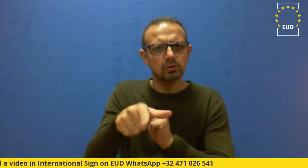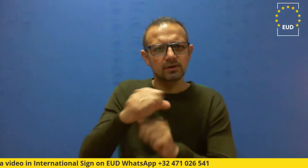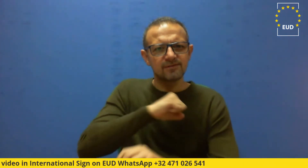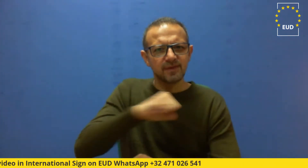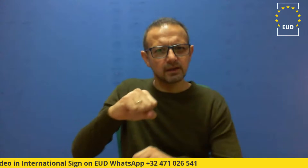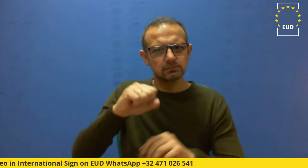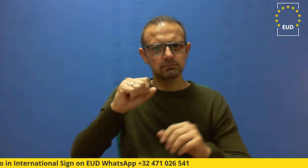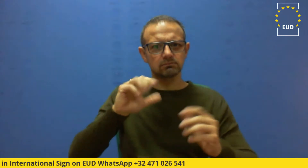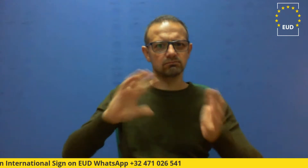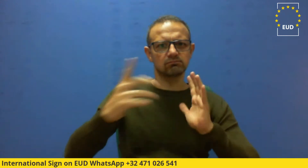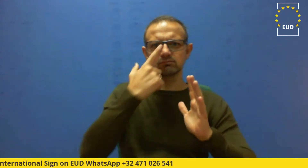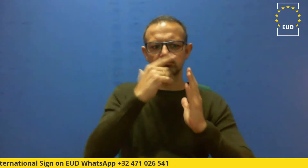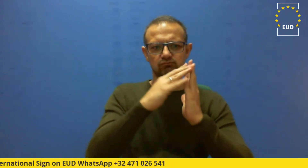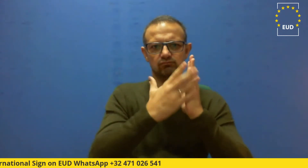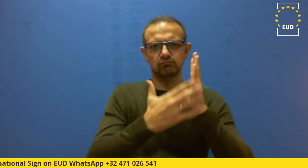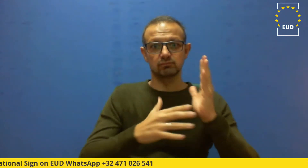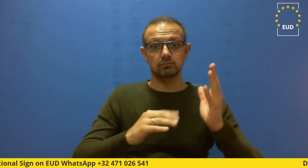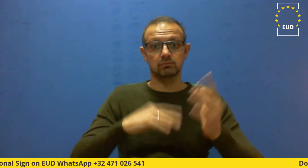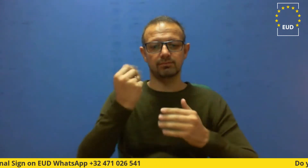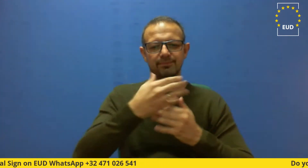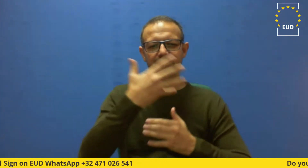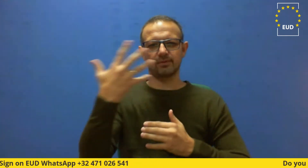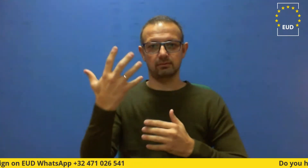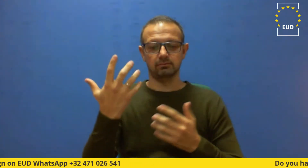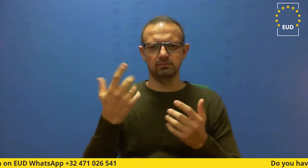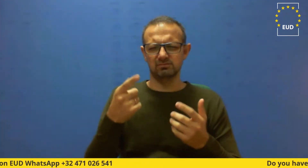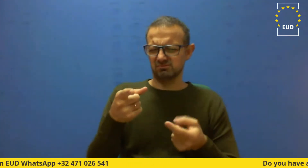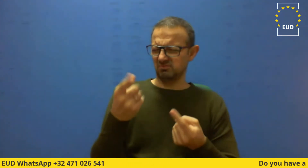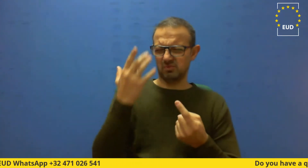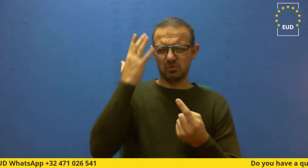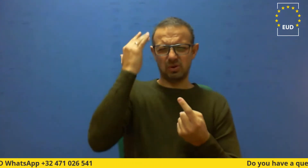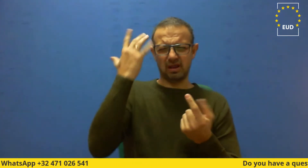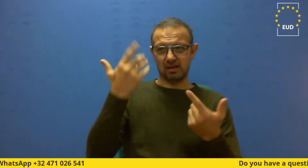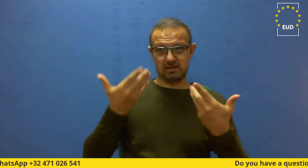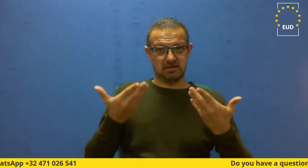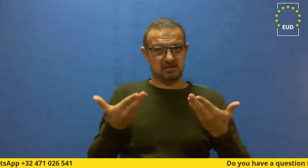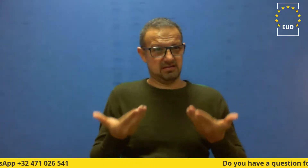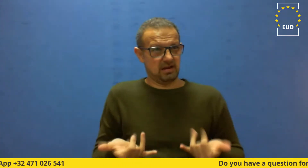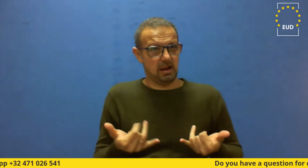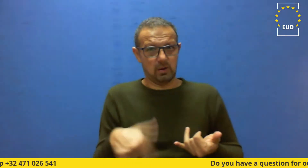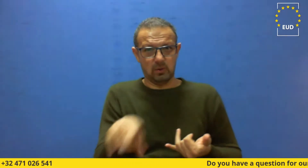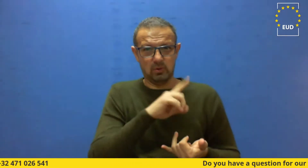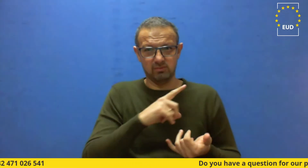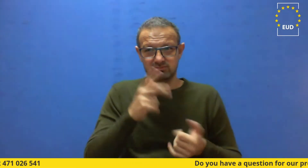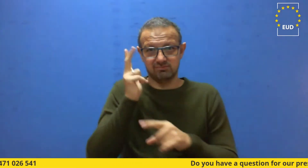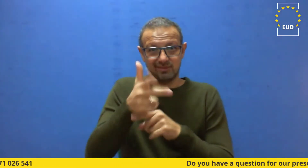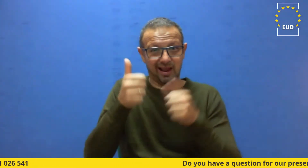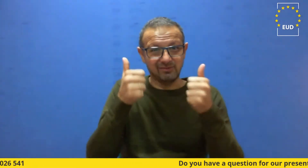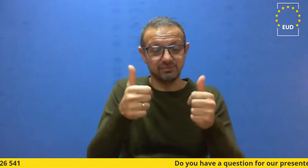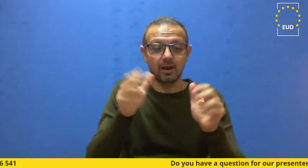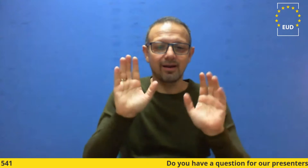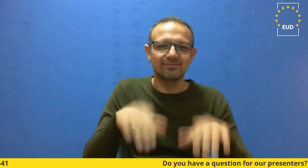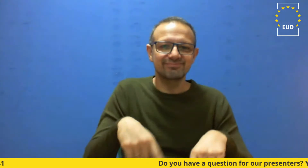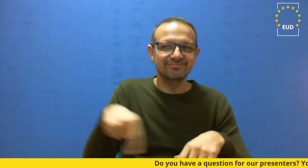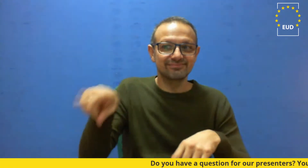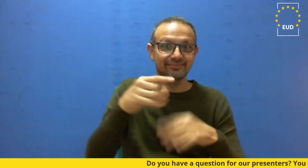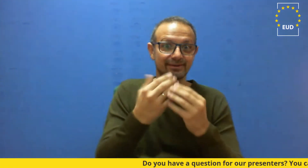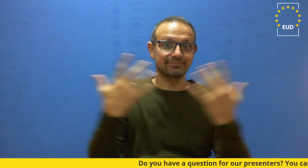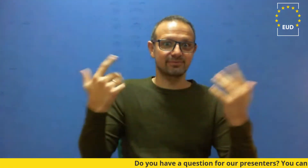that you have someone who can, it's like top sports interpreting. The interpreter needs to be